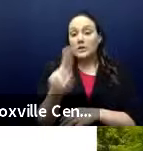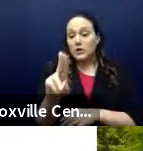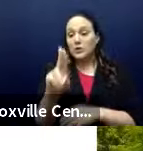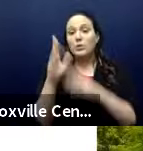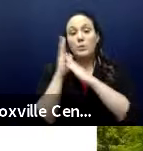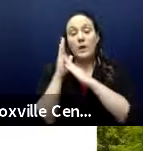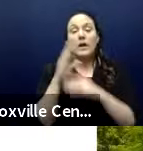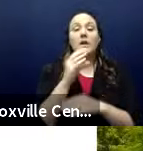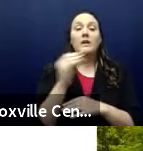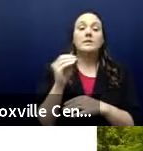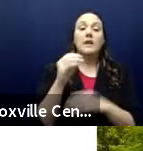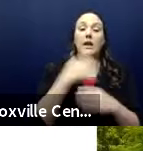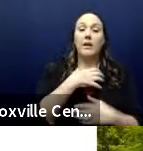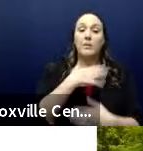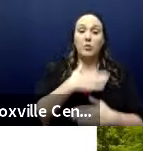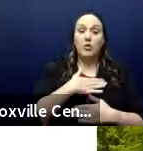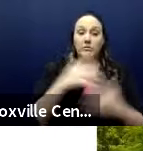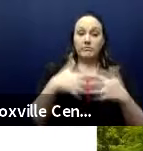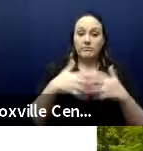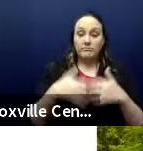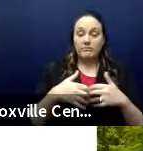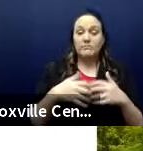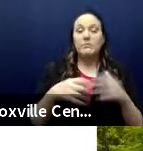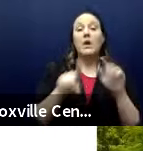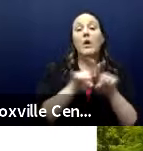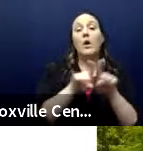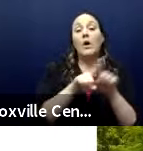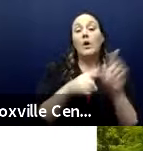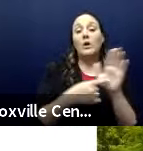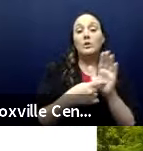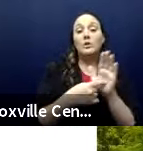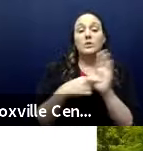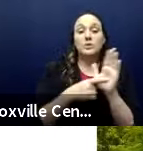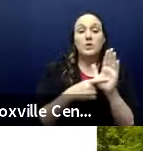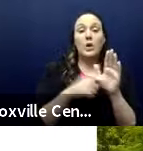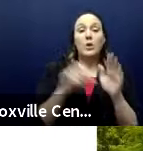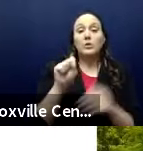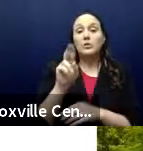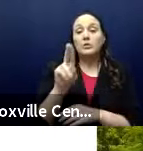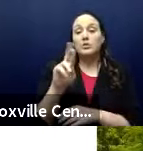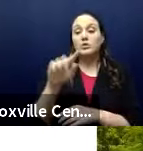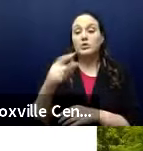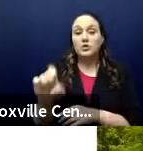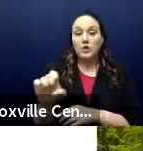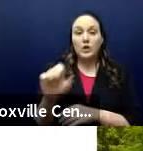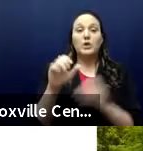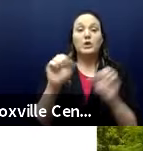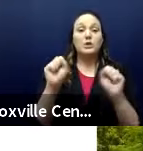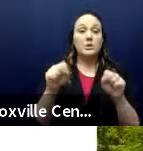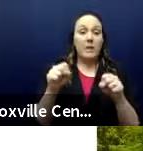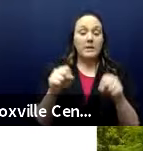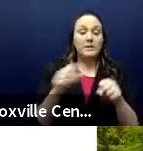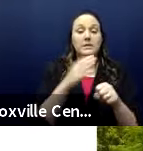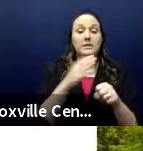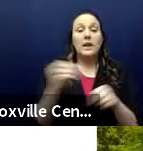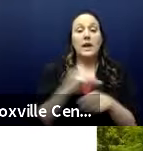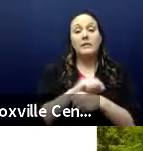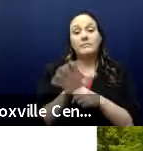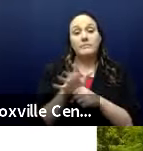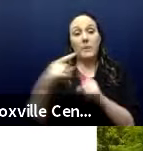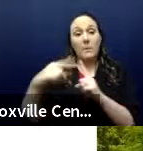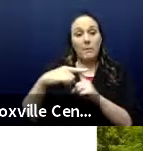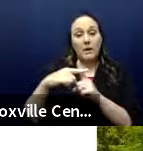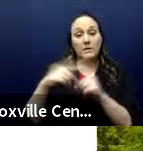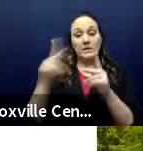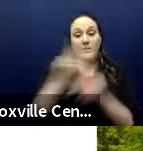hospital partners. It also shows the additional surge capacity for these categories, as well as the COVID positive patients and the patients